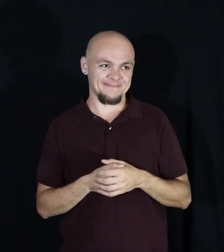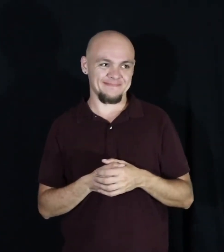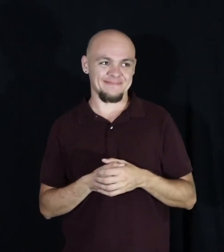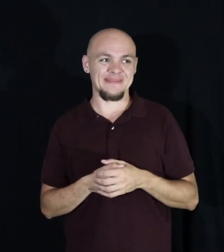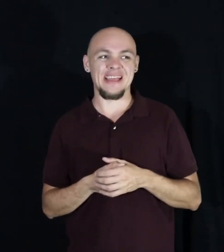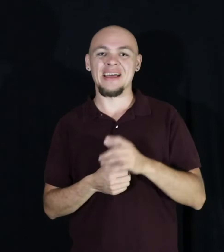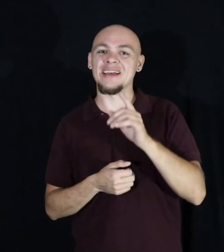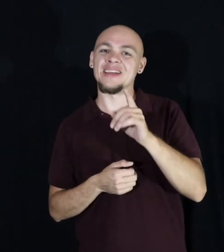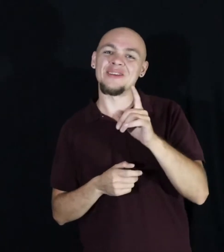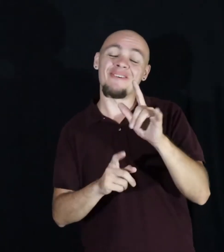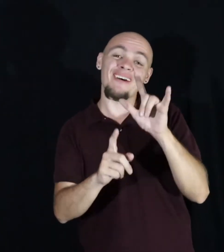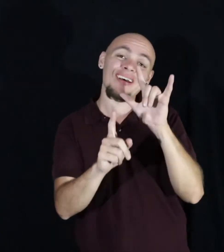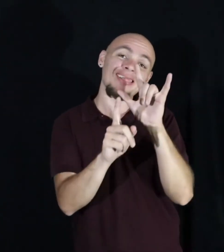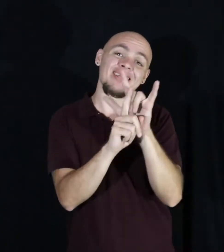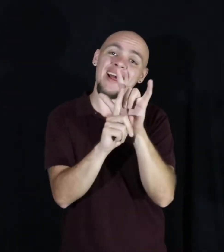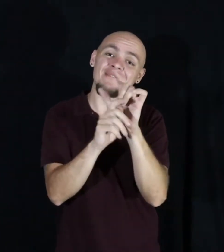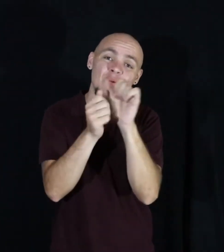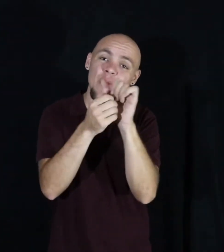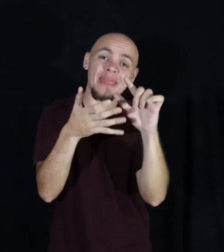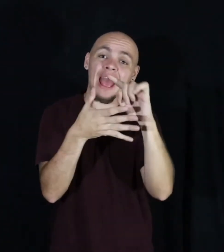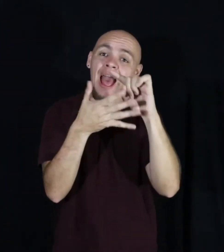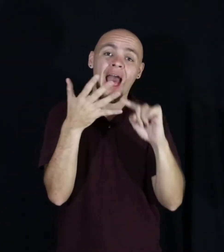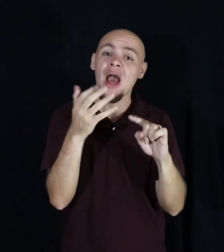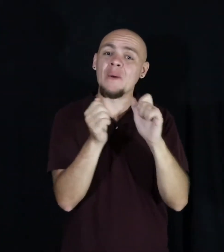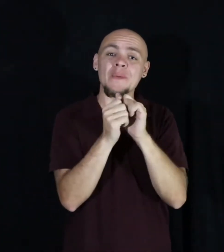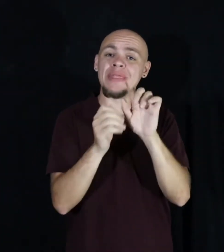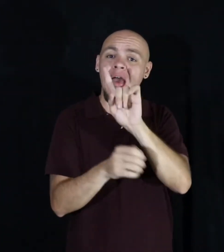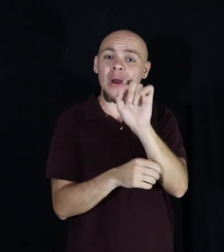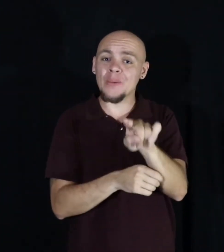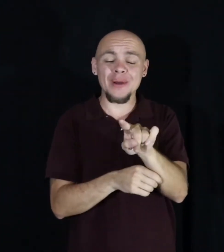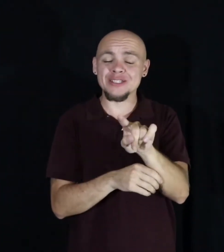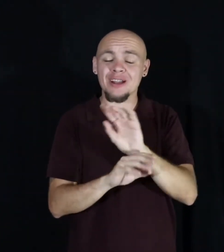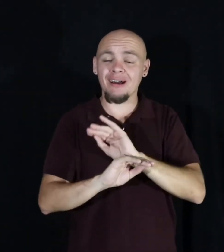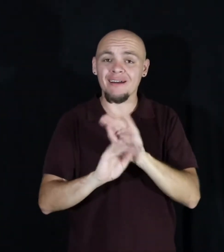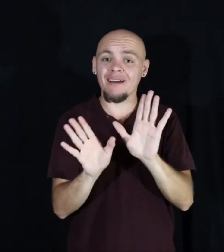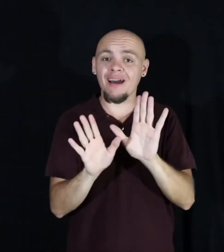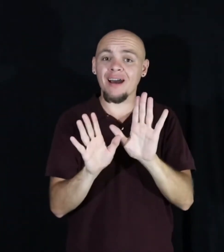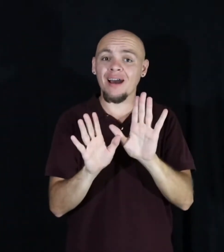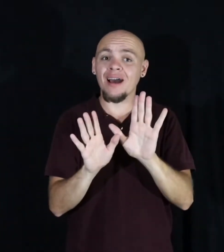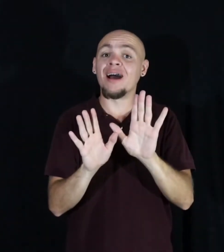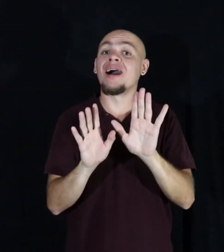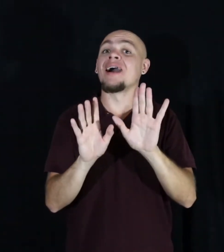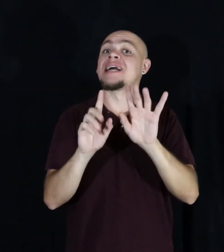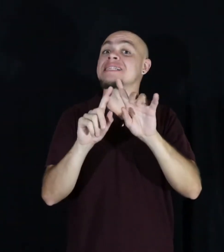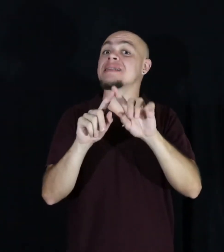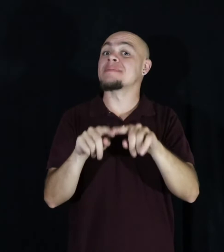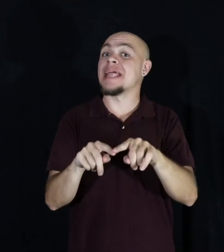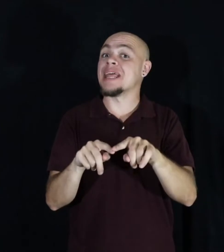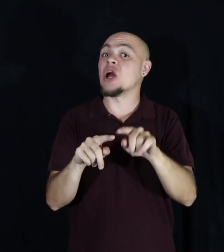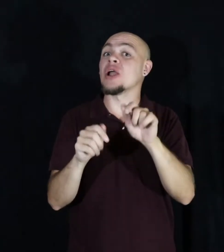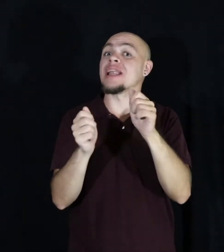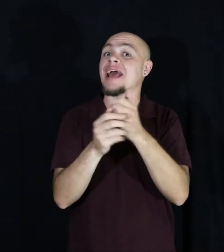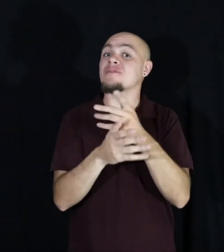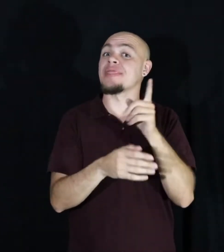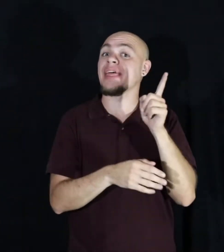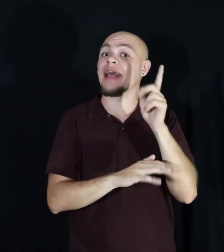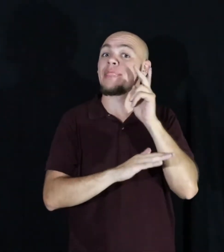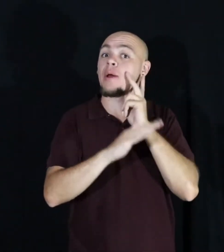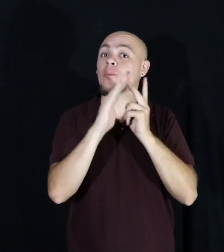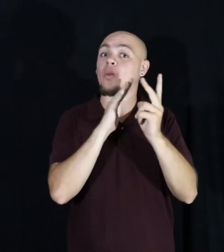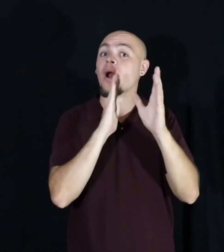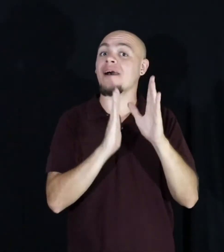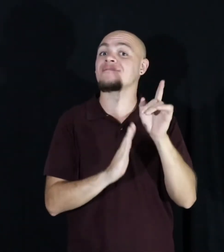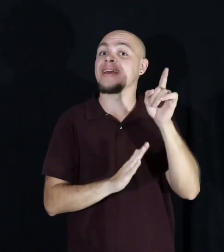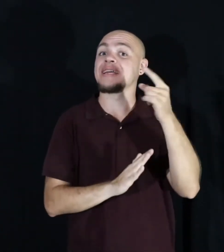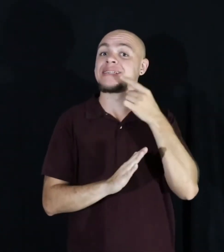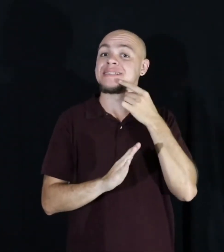You are loved unconditionally, without question, on the condition you do everything the prophet says. And